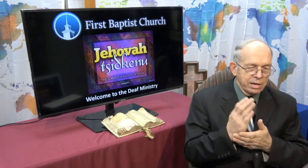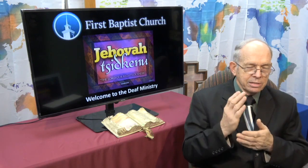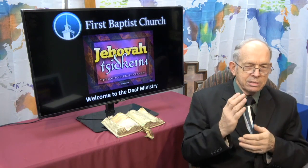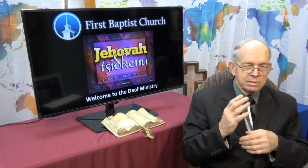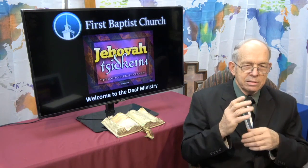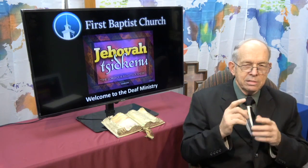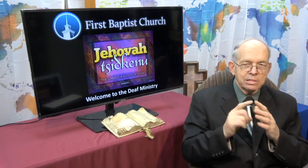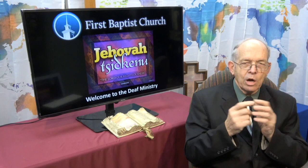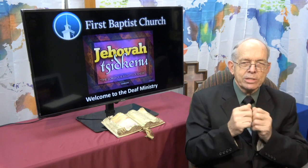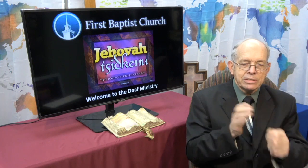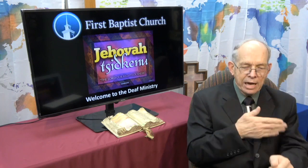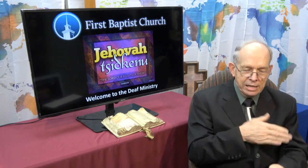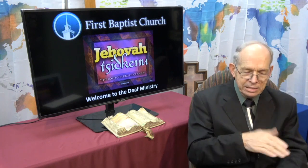Alright, you shall obtain.